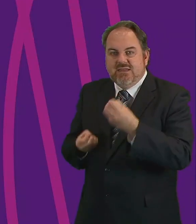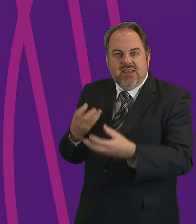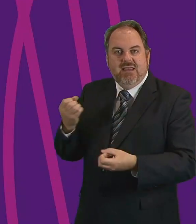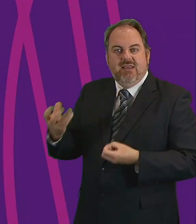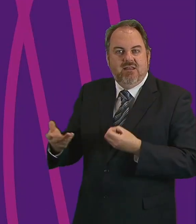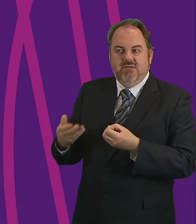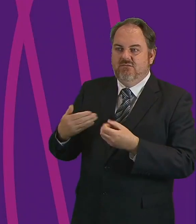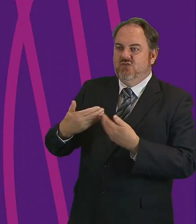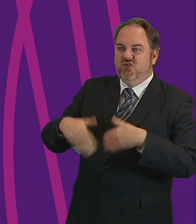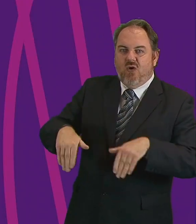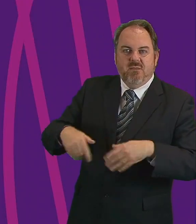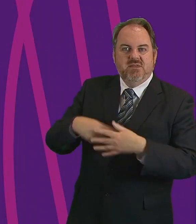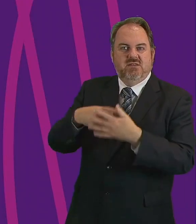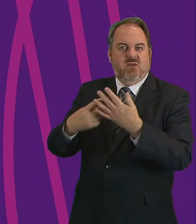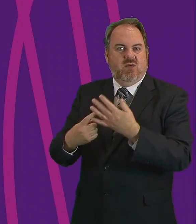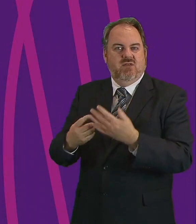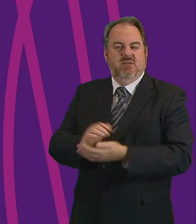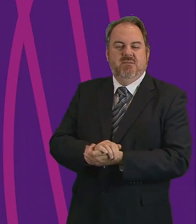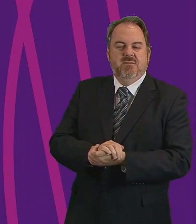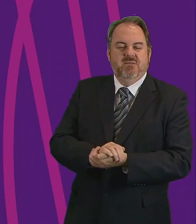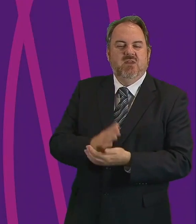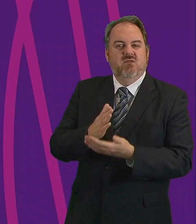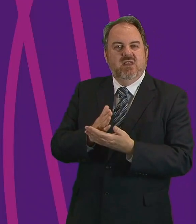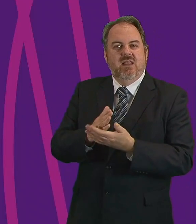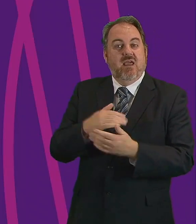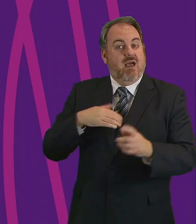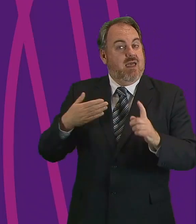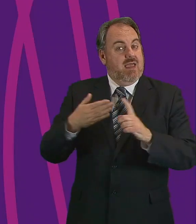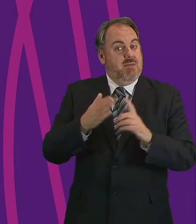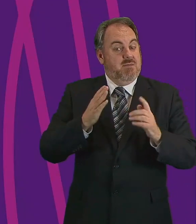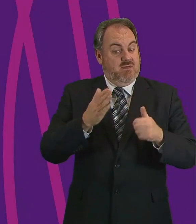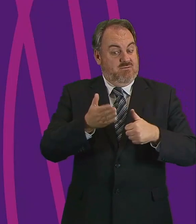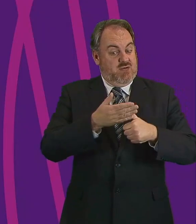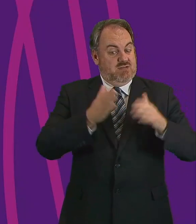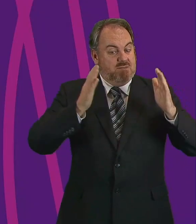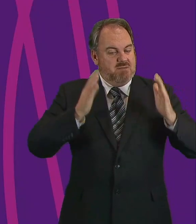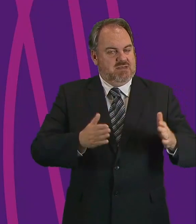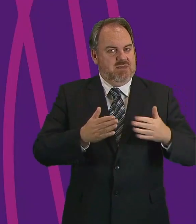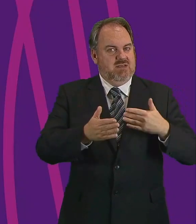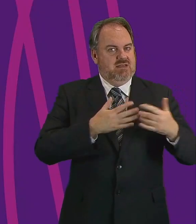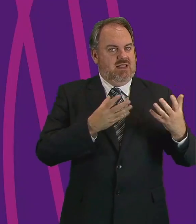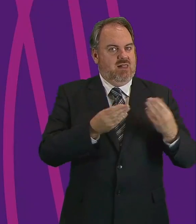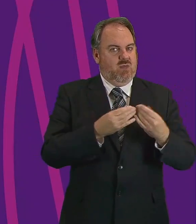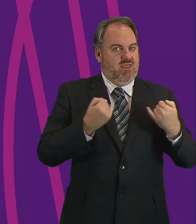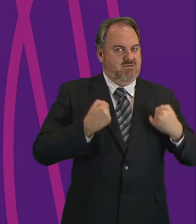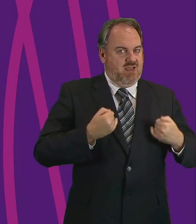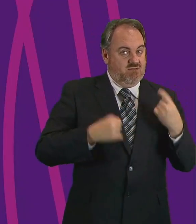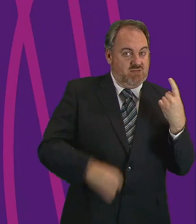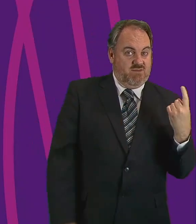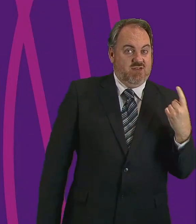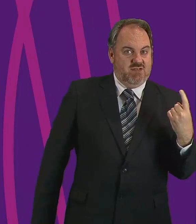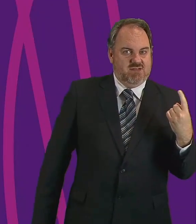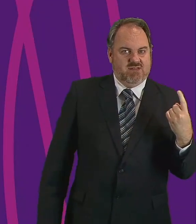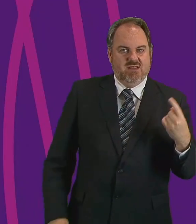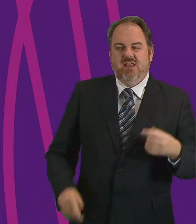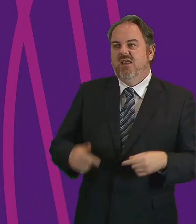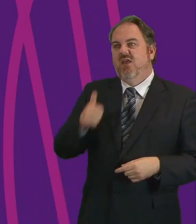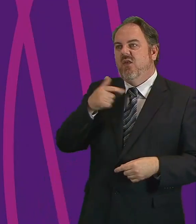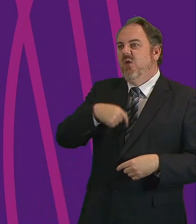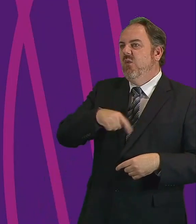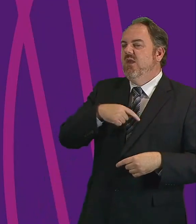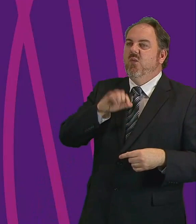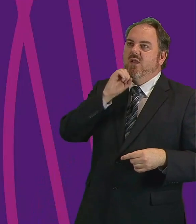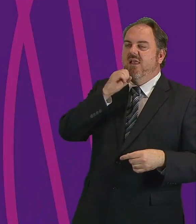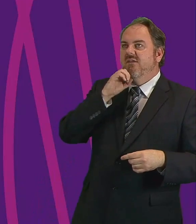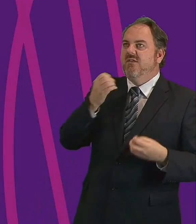that we suppress this virus. And I think as much as it can be tempting to clutch at straws and hope, magic